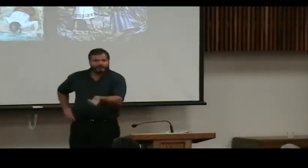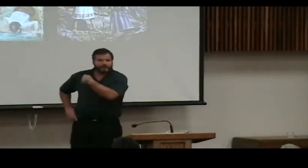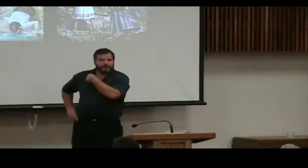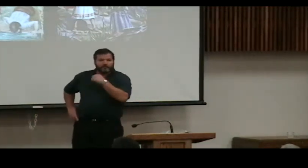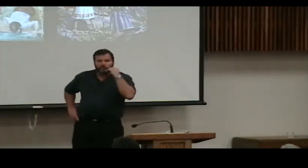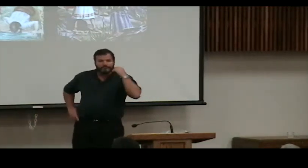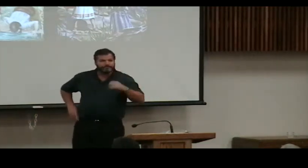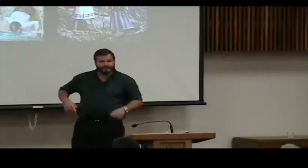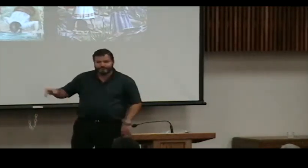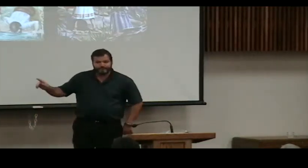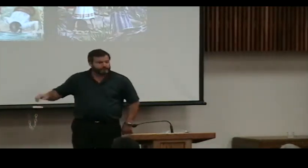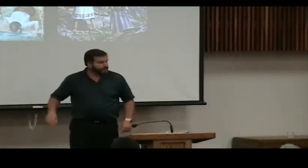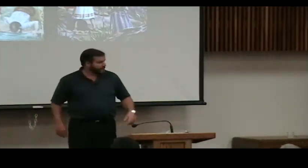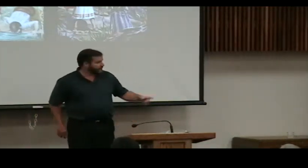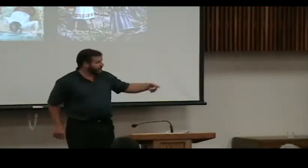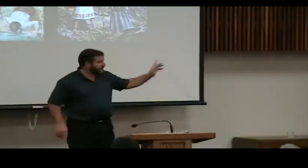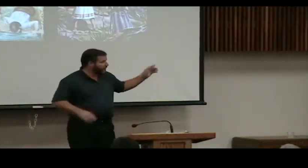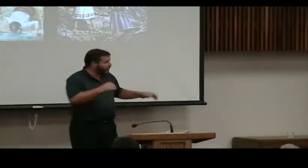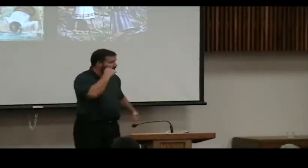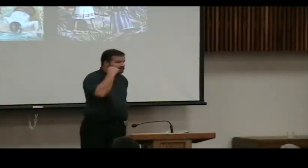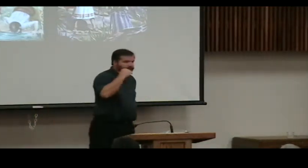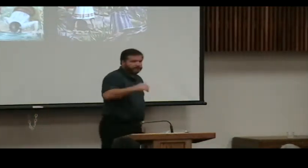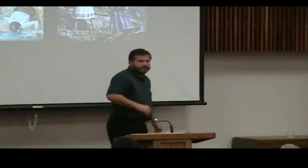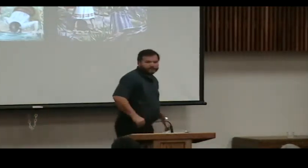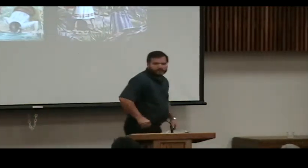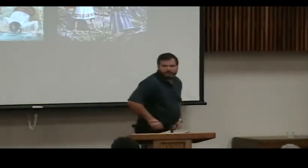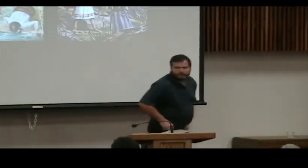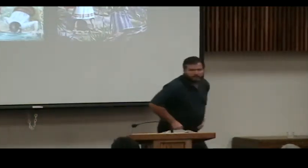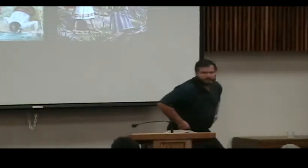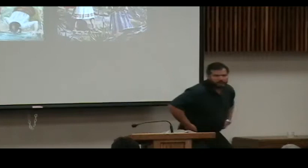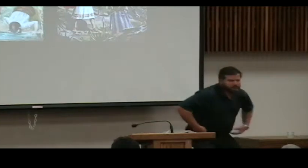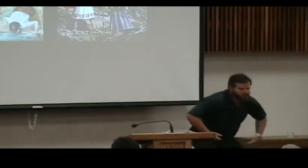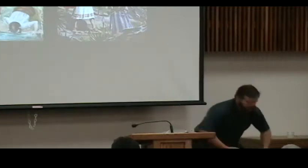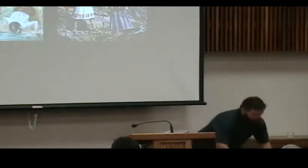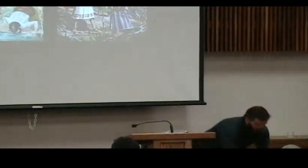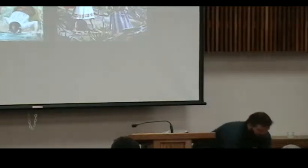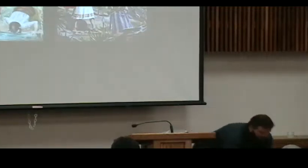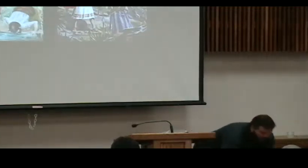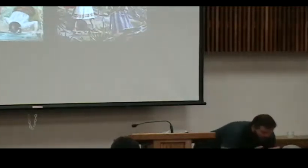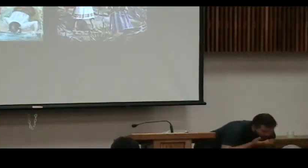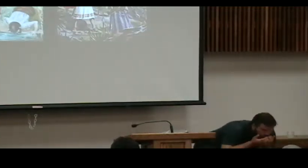Go home. Go home. Go home. Watching some that come.